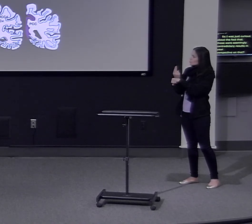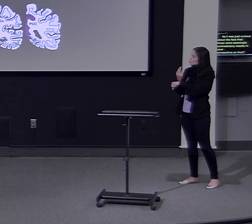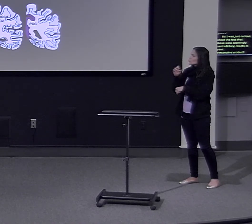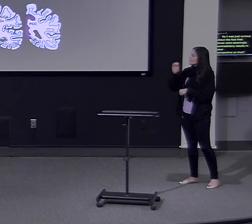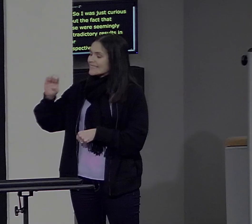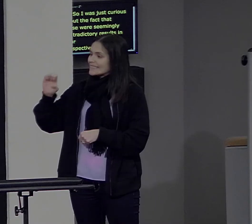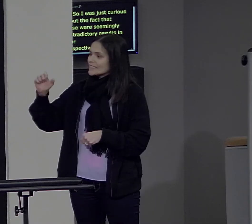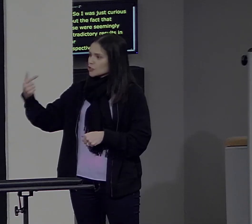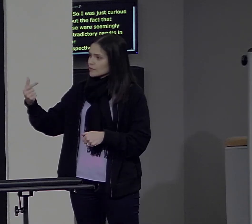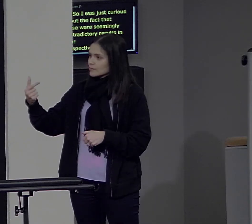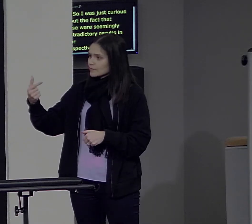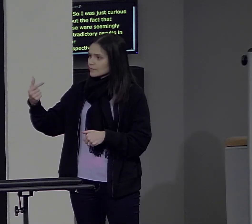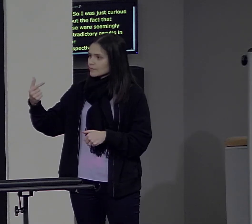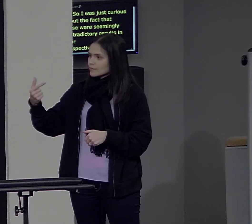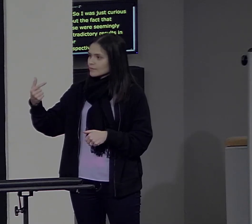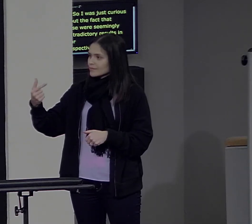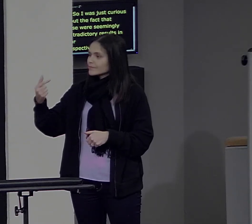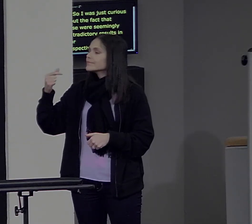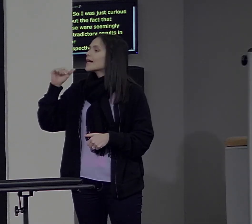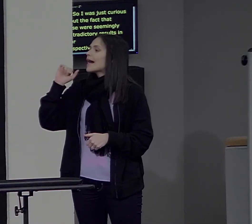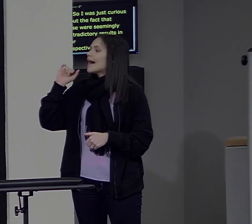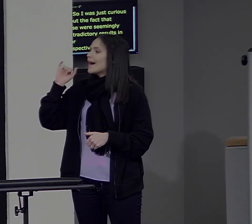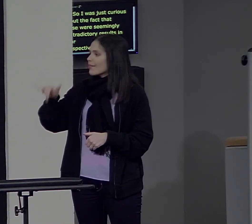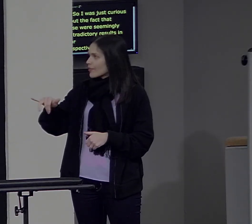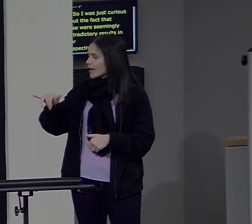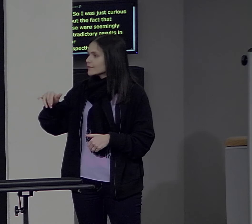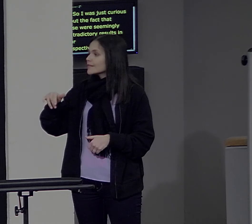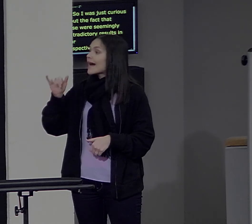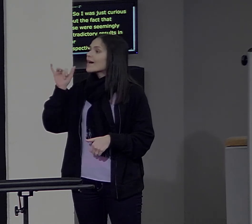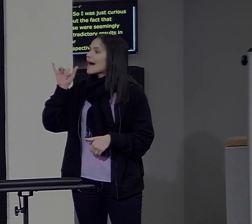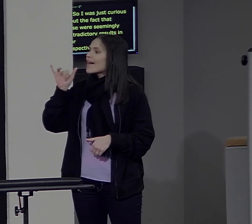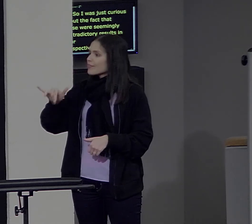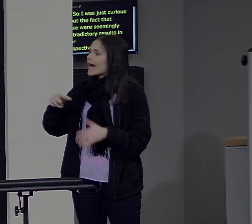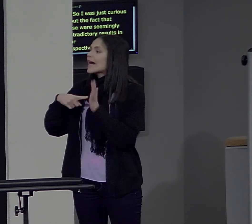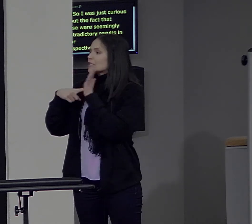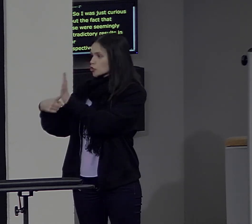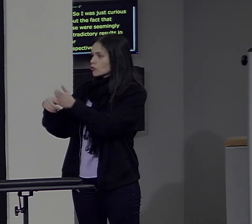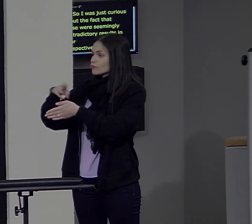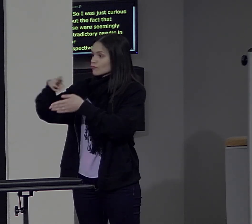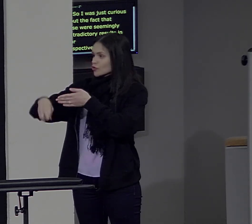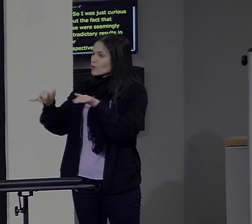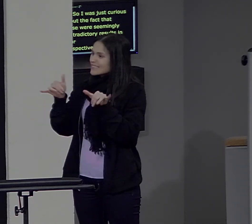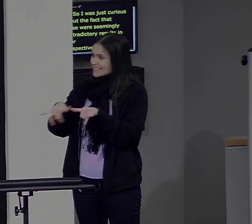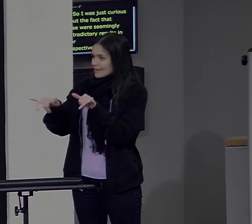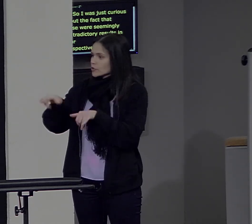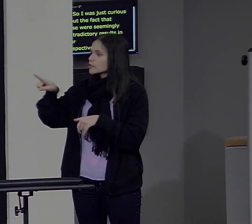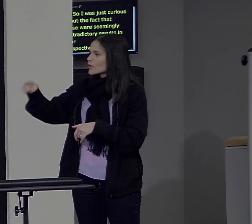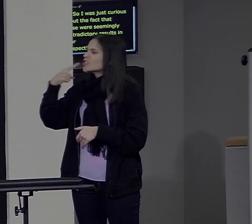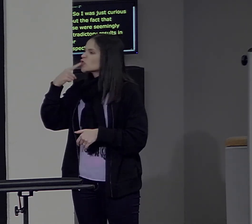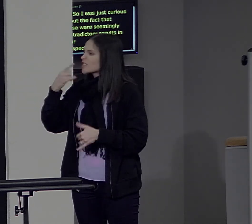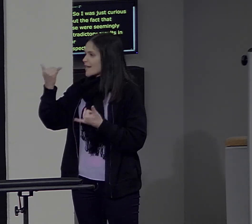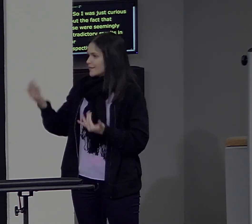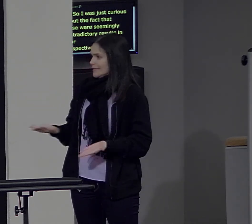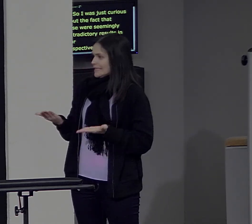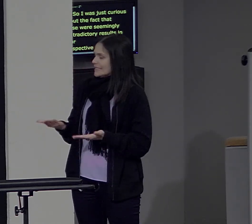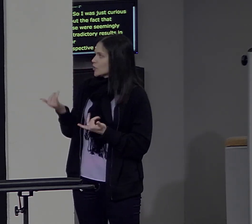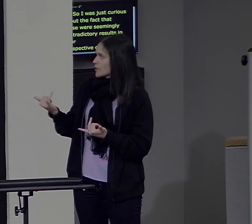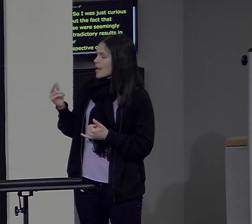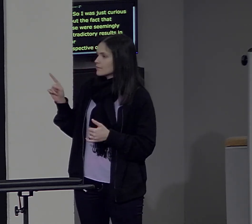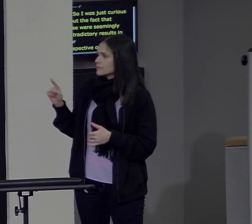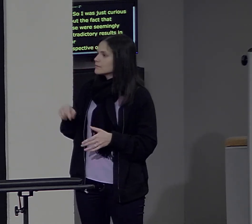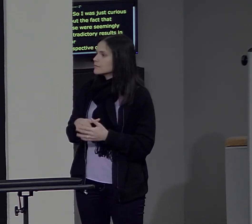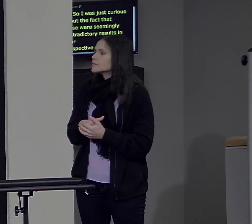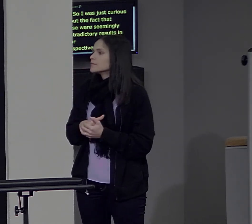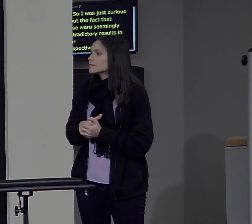So in our lab, we use EEG. Yeah. And with the EEG findings, we found